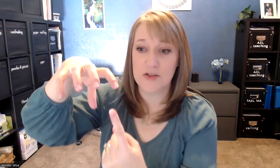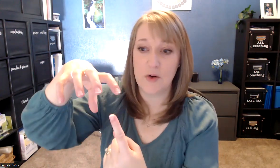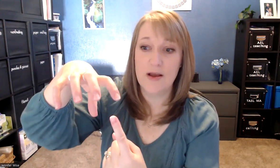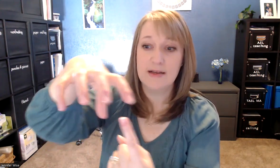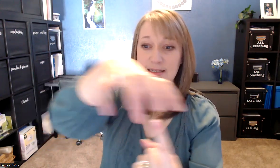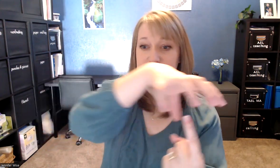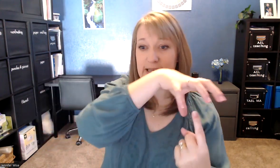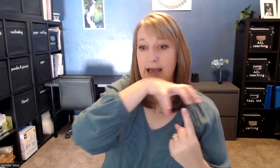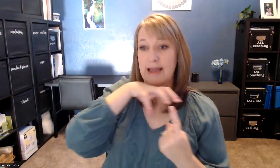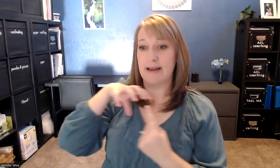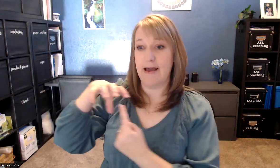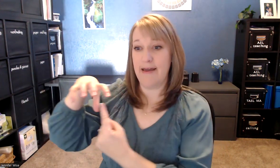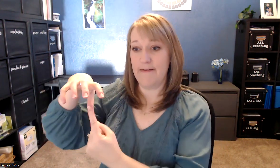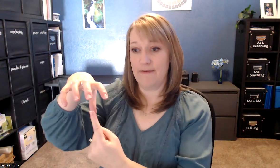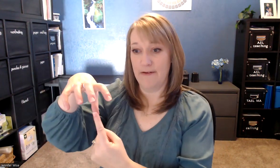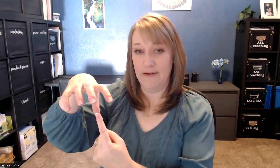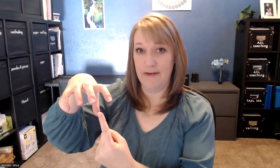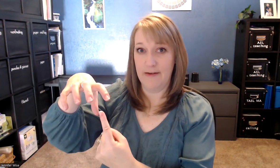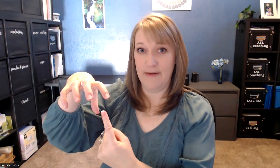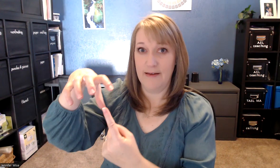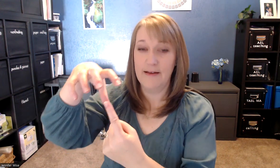So skydive,